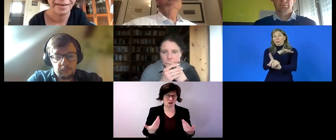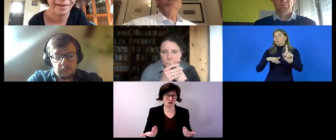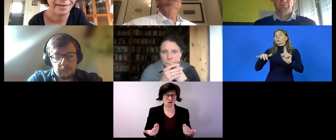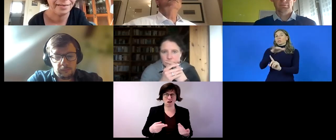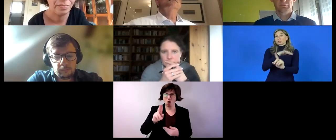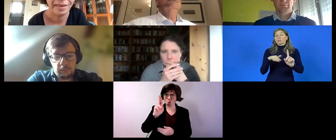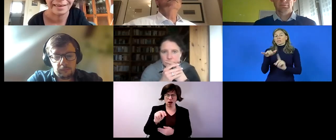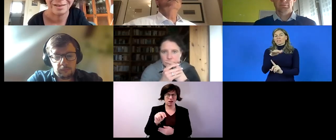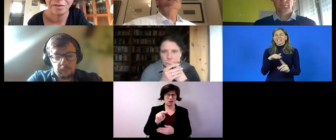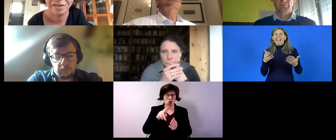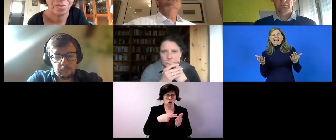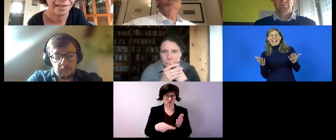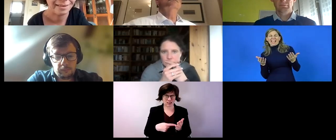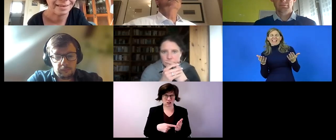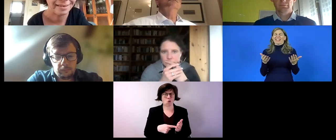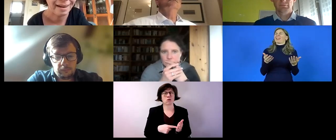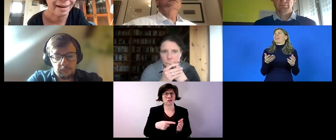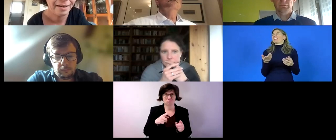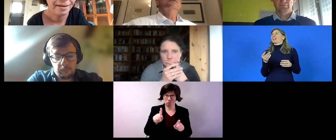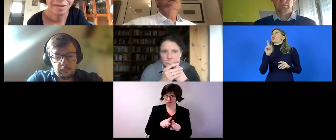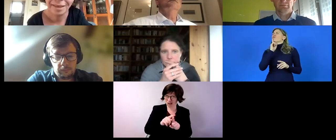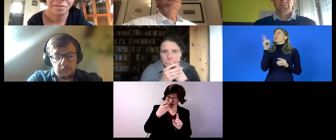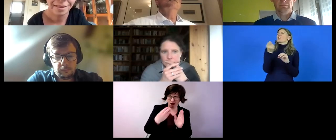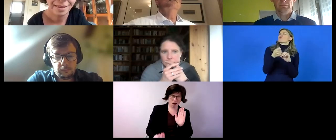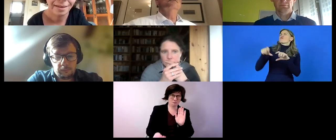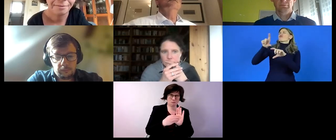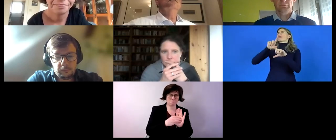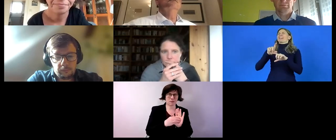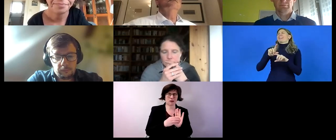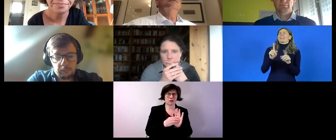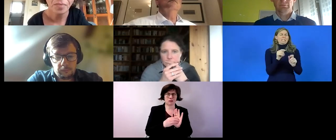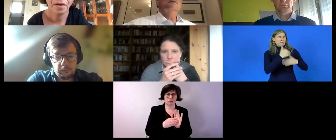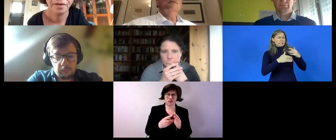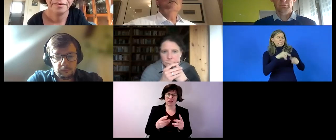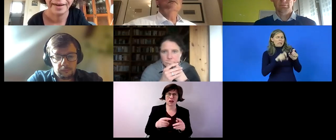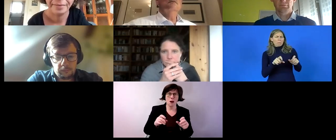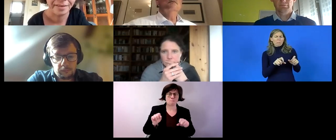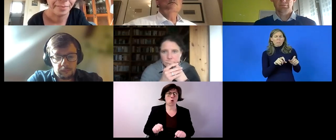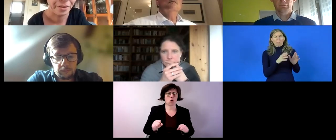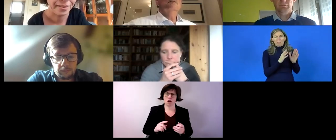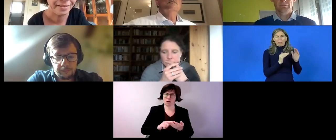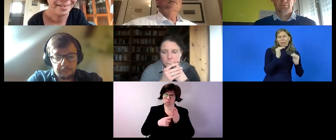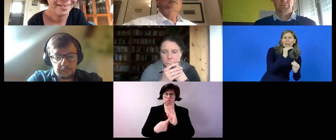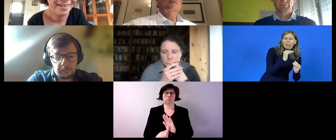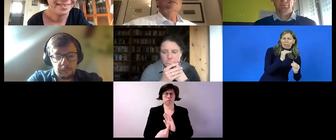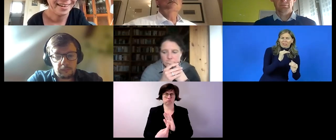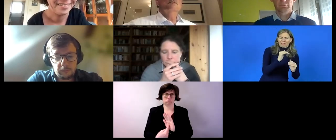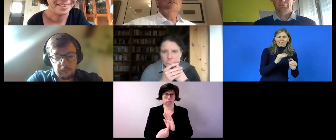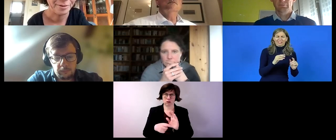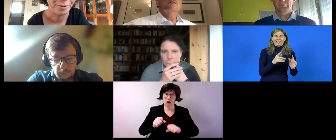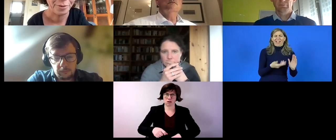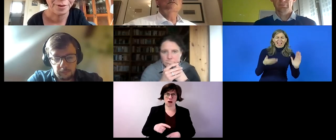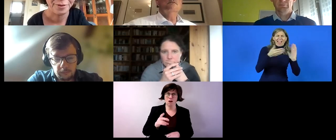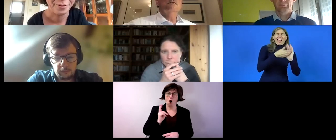like the term of enriching because i don't feel that disabled people should be regarded as as an add-on they are